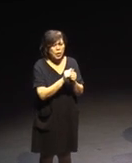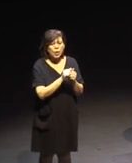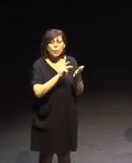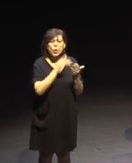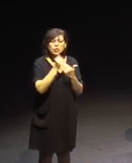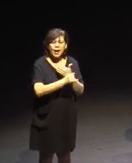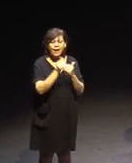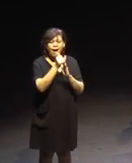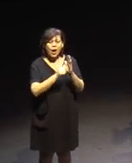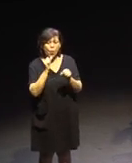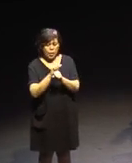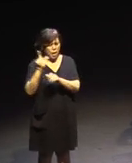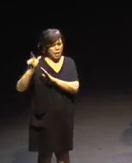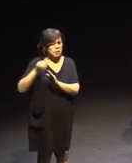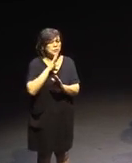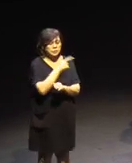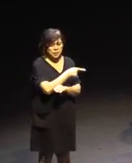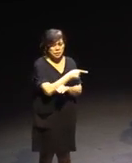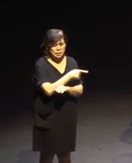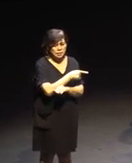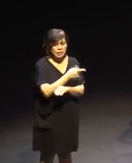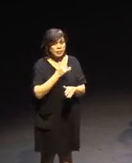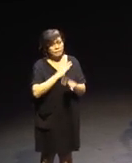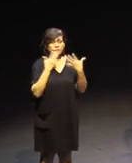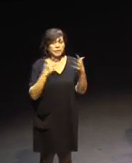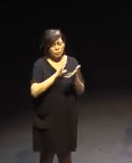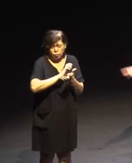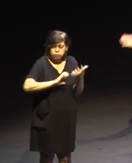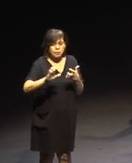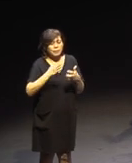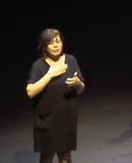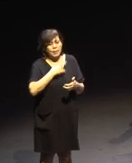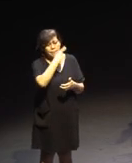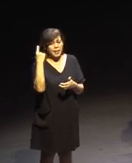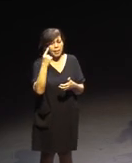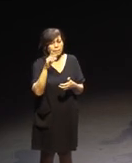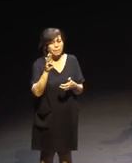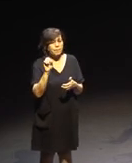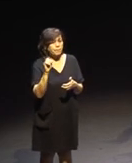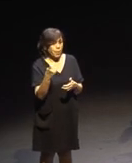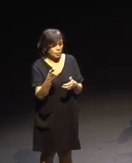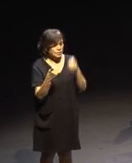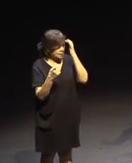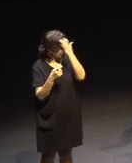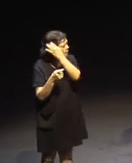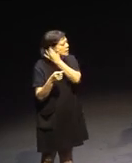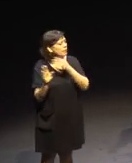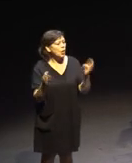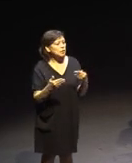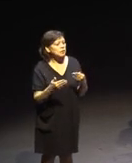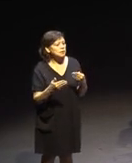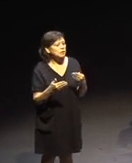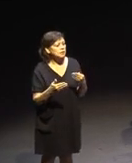completely ruined my black box. Well, they got, you know, they work on very large